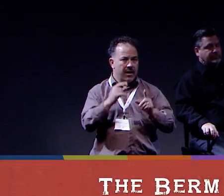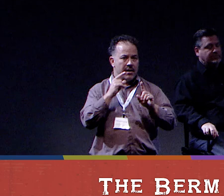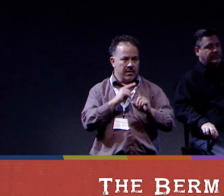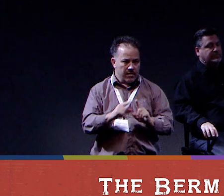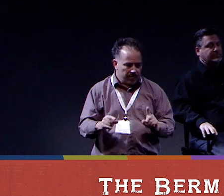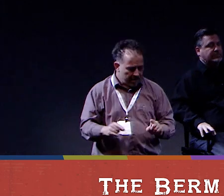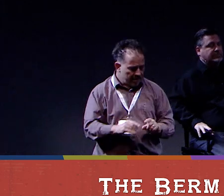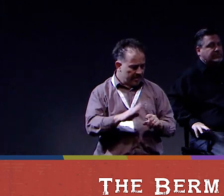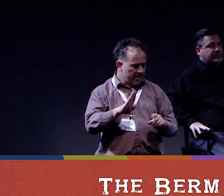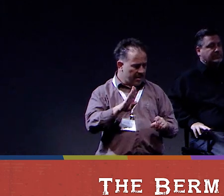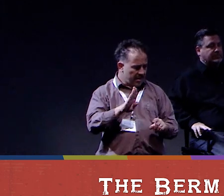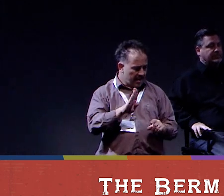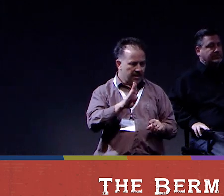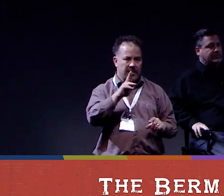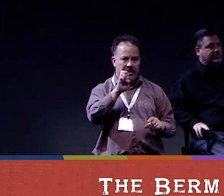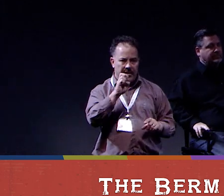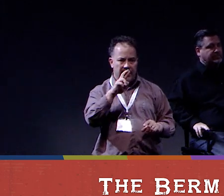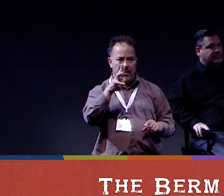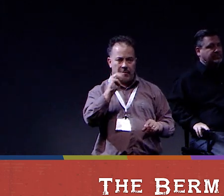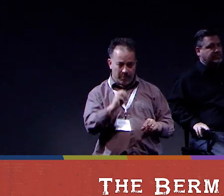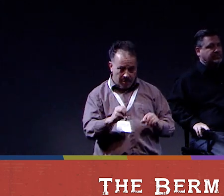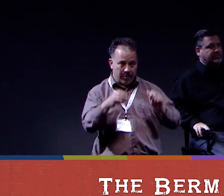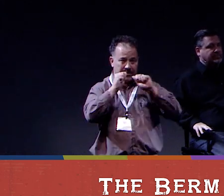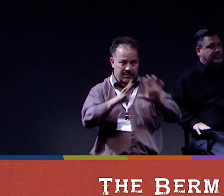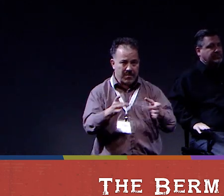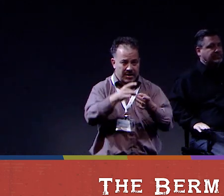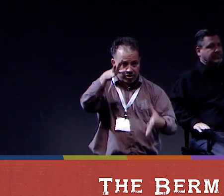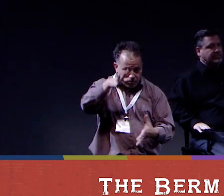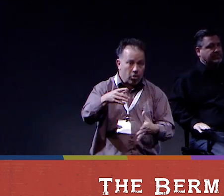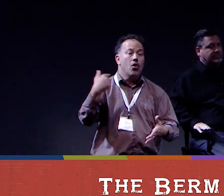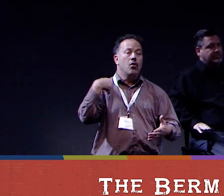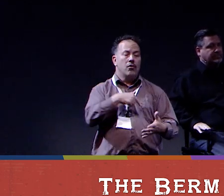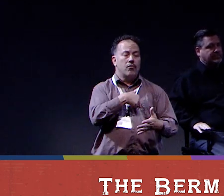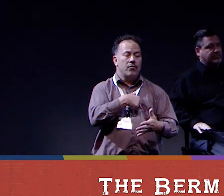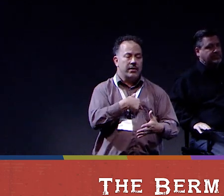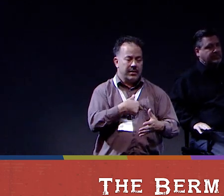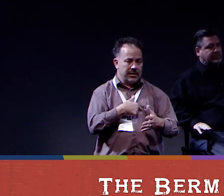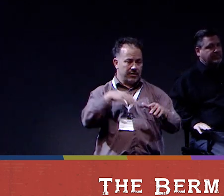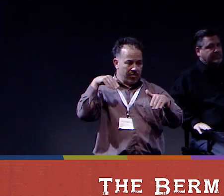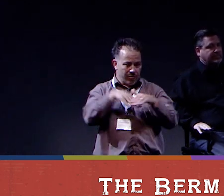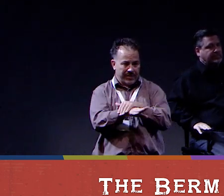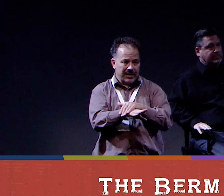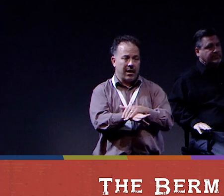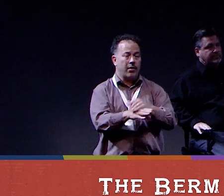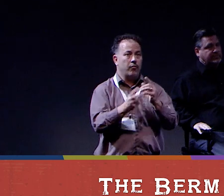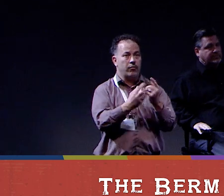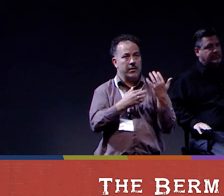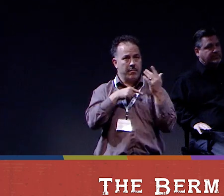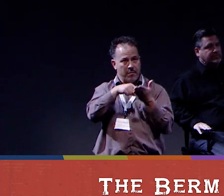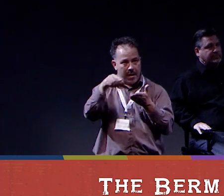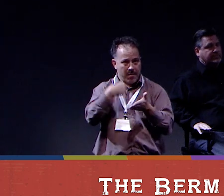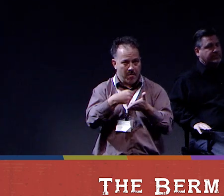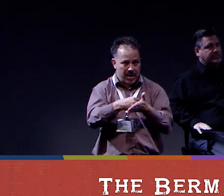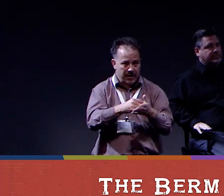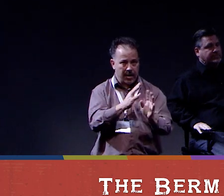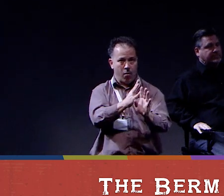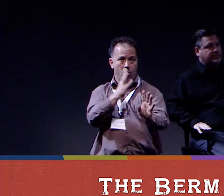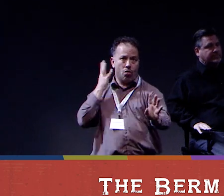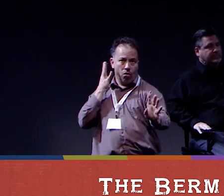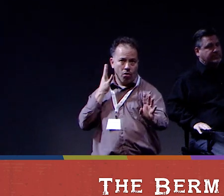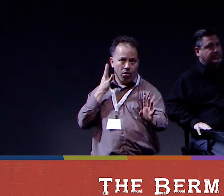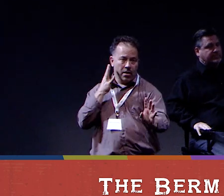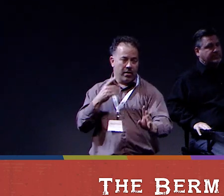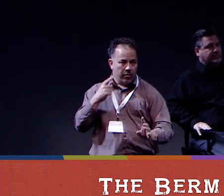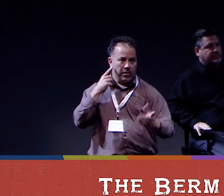circle. We step in, we accept these constraints, we wait in lines. We pay money to go wait in line and pay ridiculous prices for